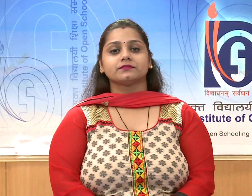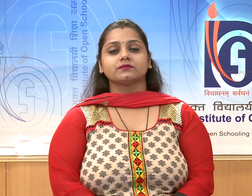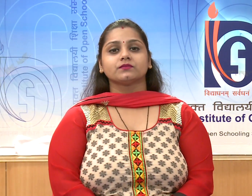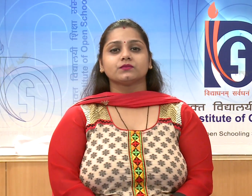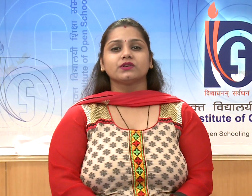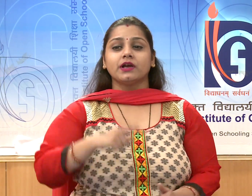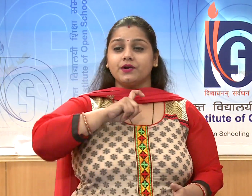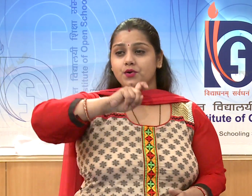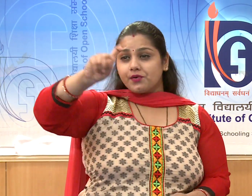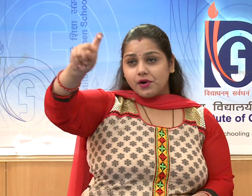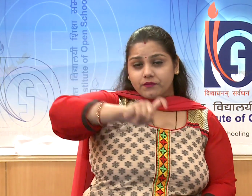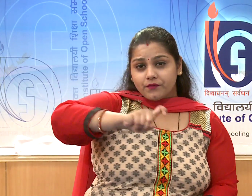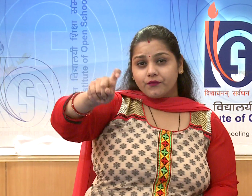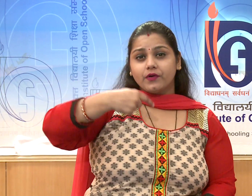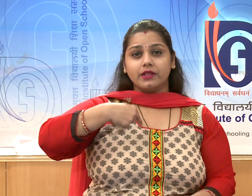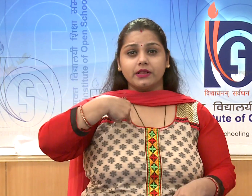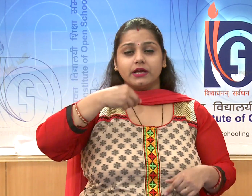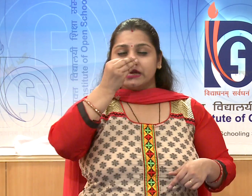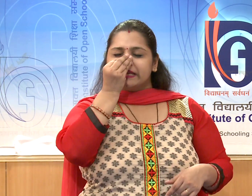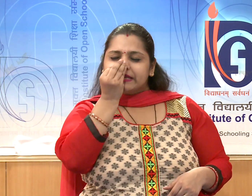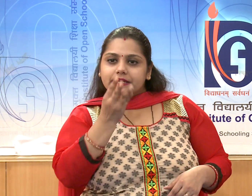to travel with considerable ease